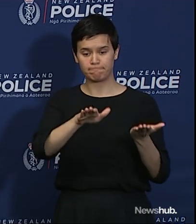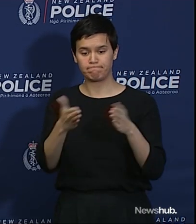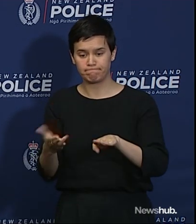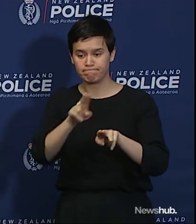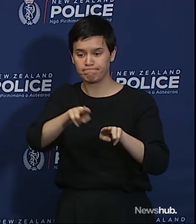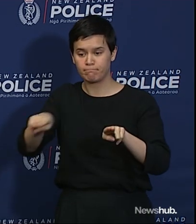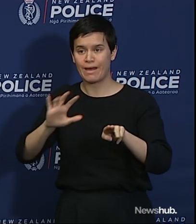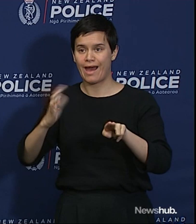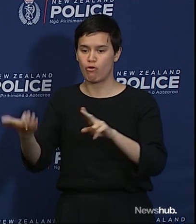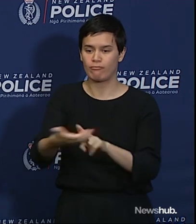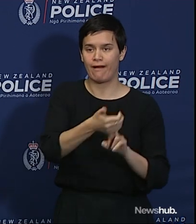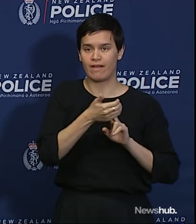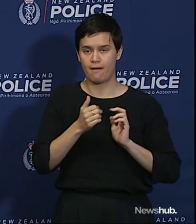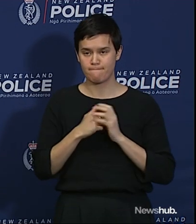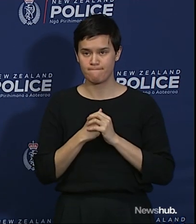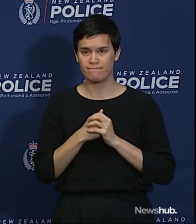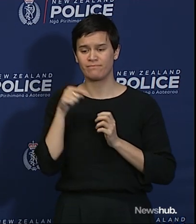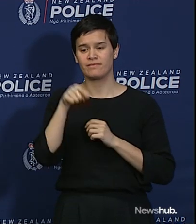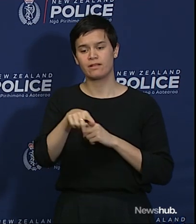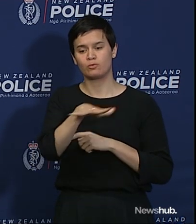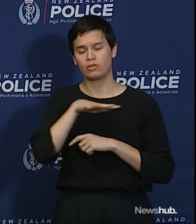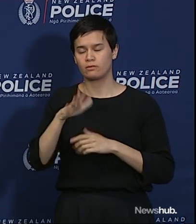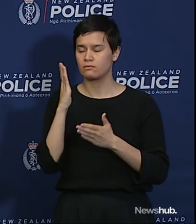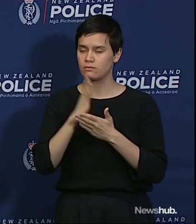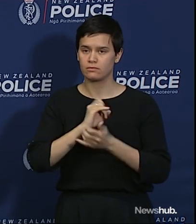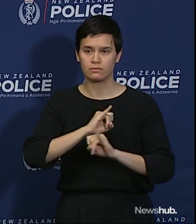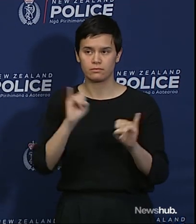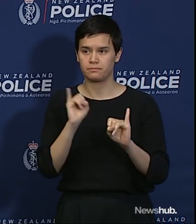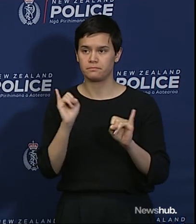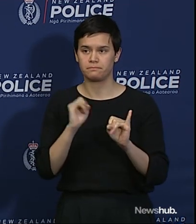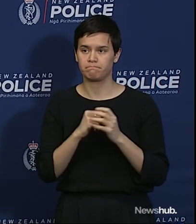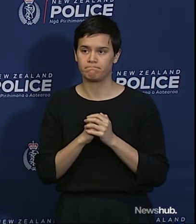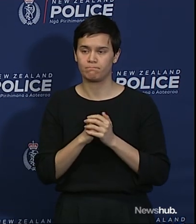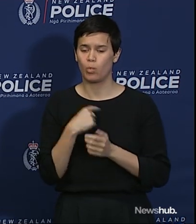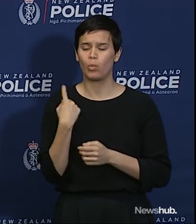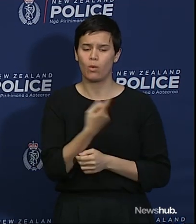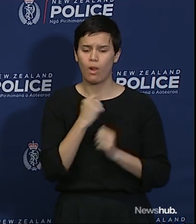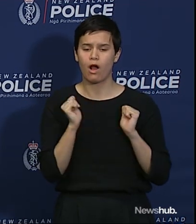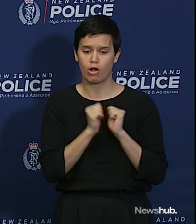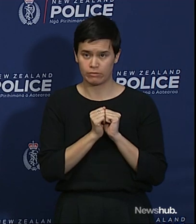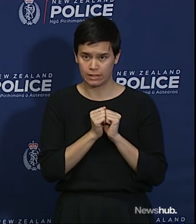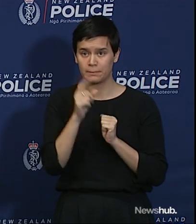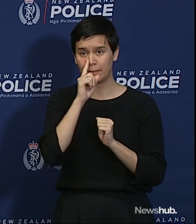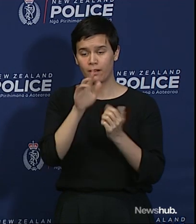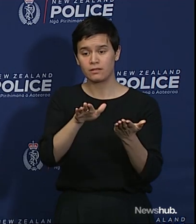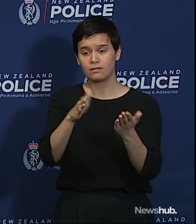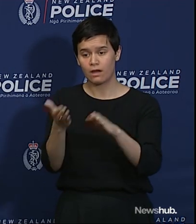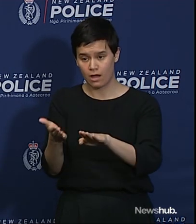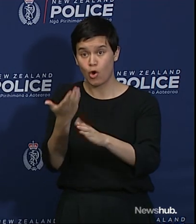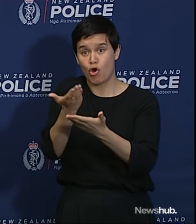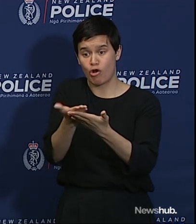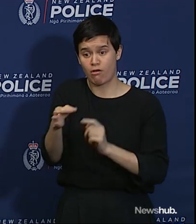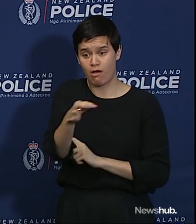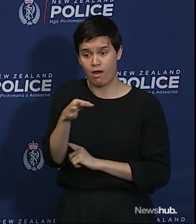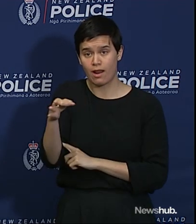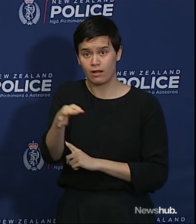This is an utterly tragic situation. We all agree that retrieving bodies of the deceased from the island is